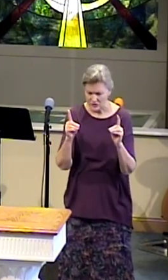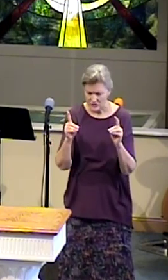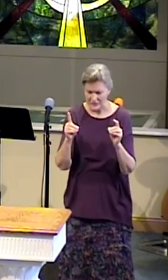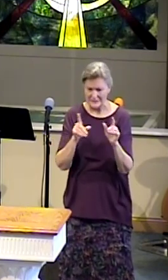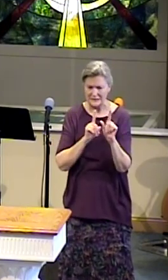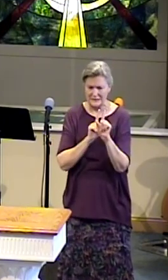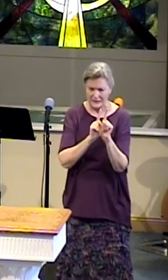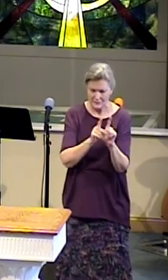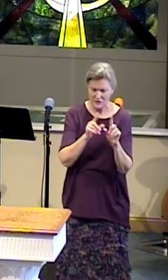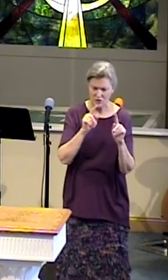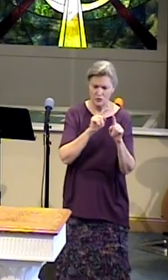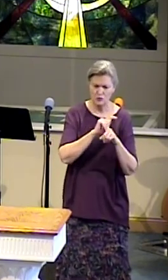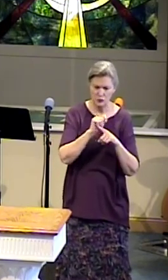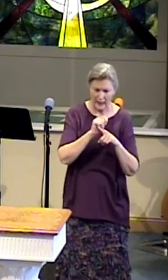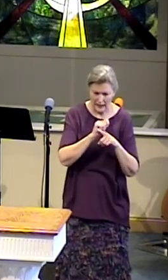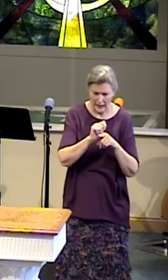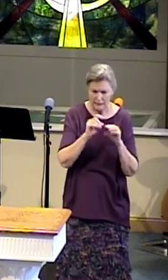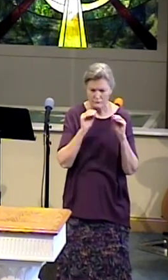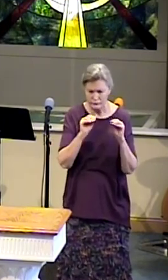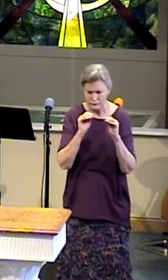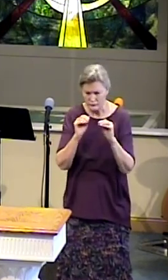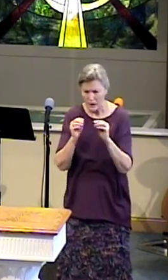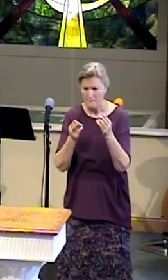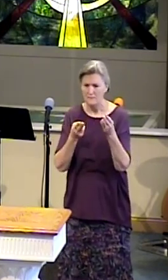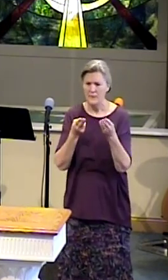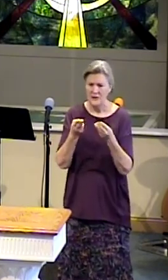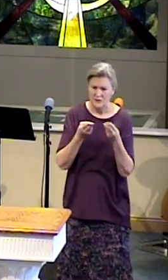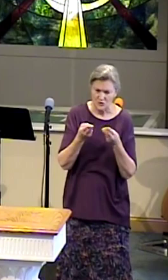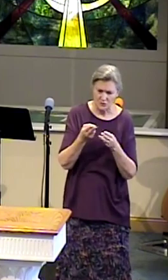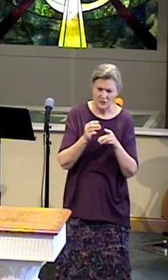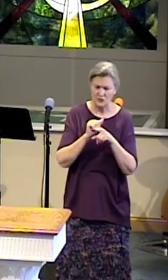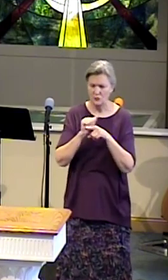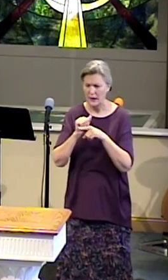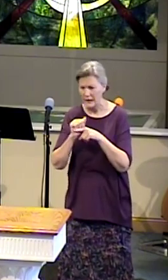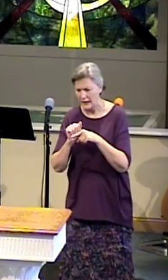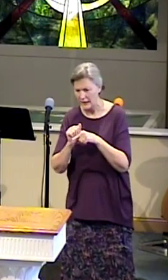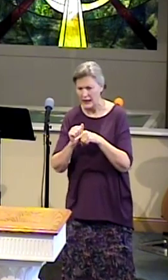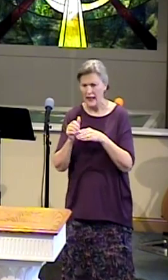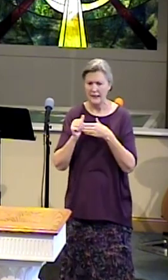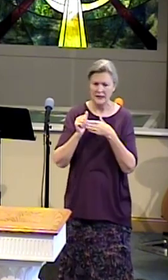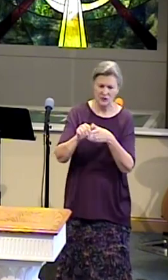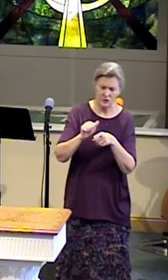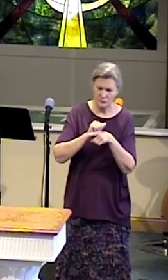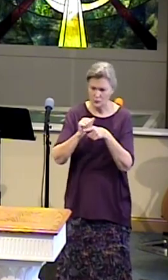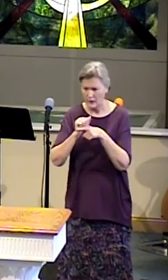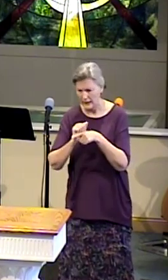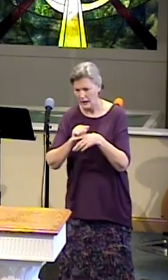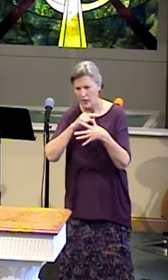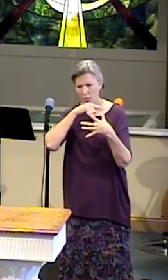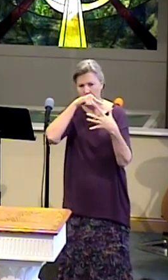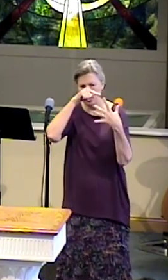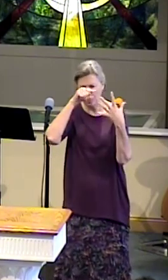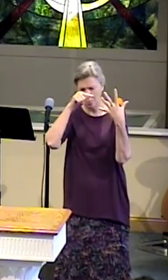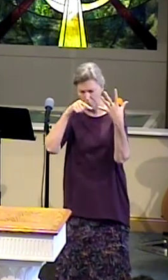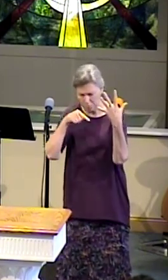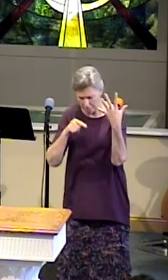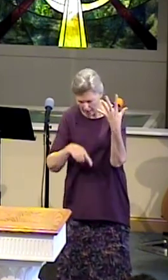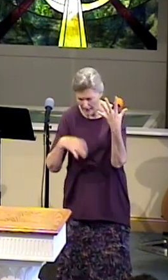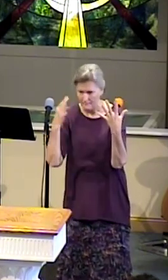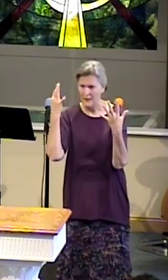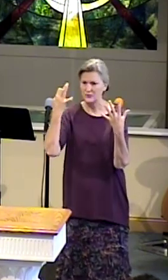training. There is ministry and training. There is leadership training. There is pastoral